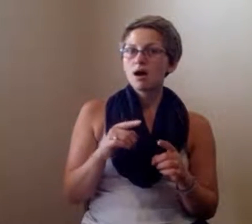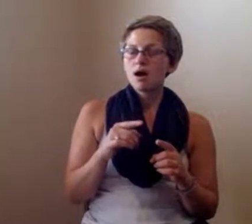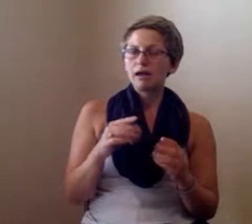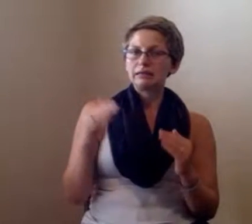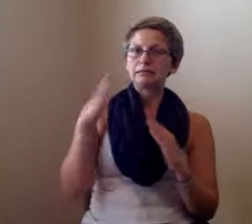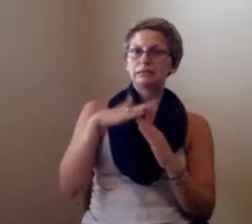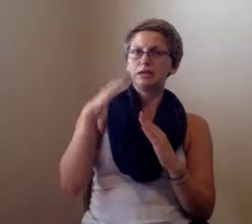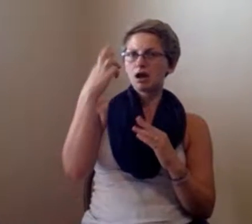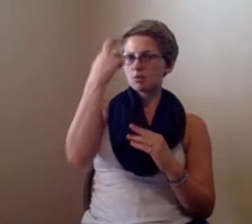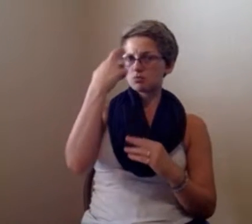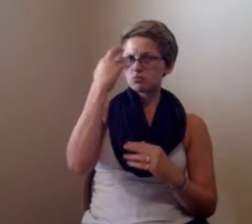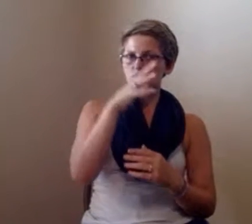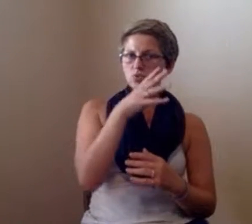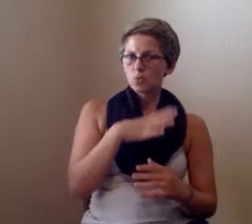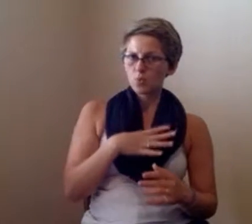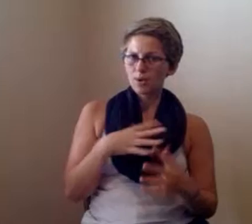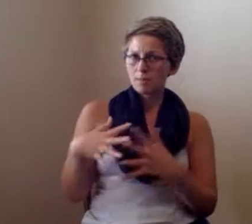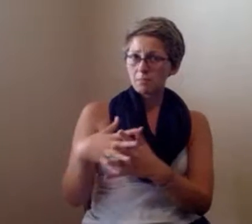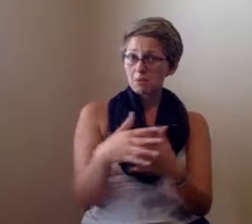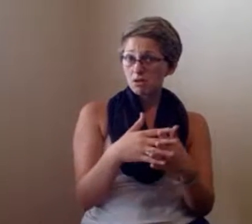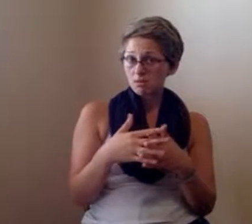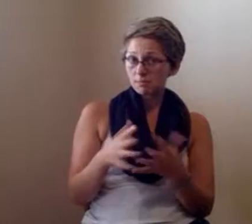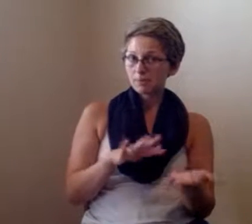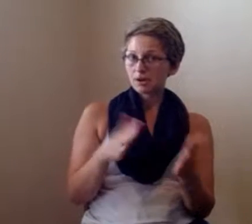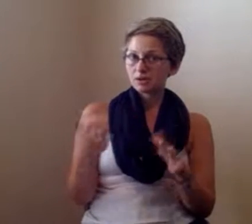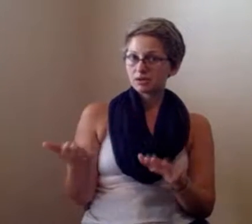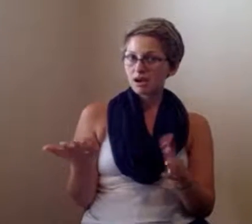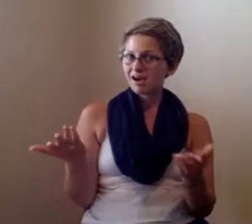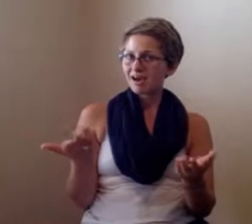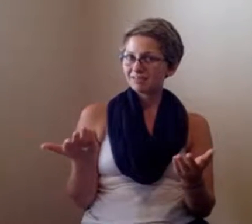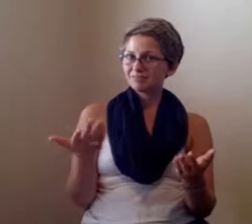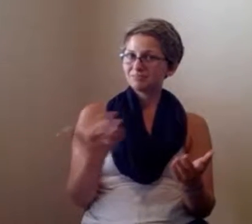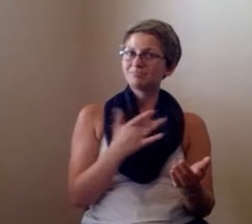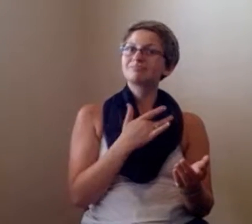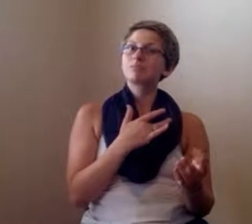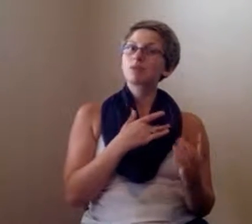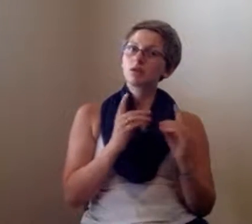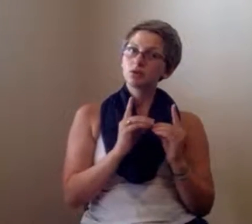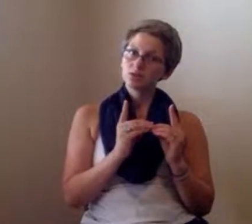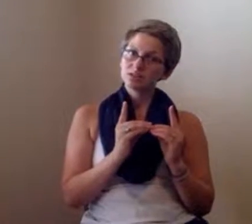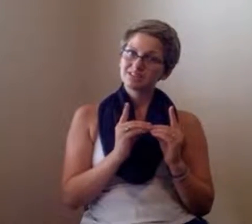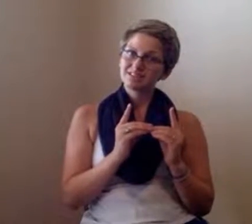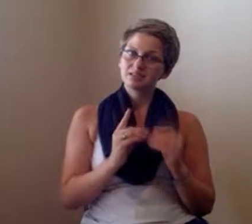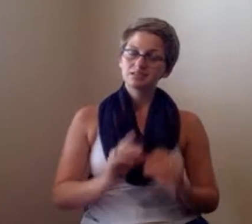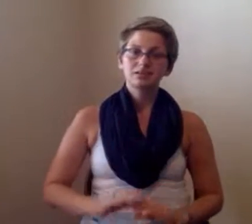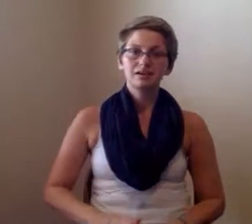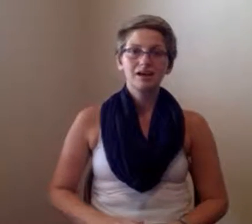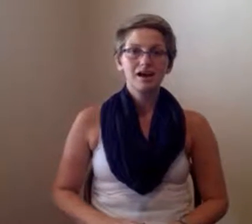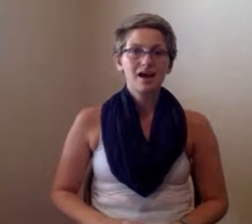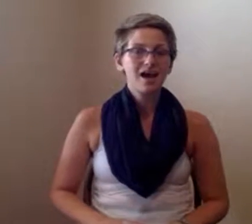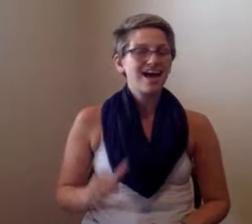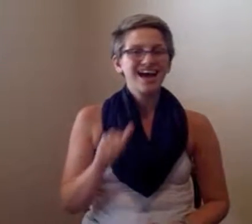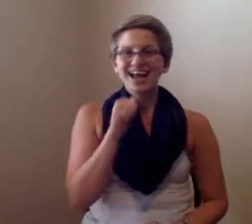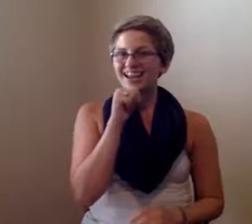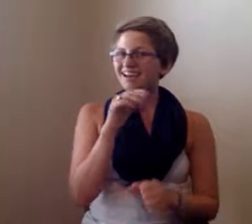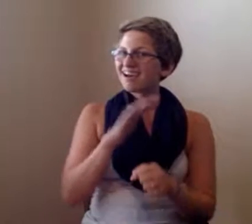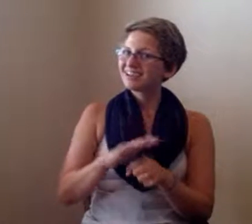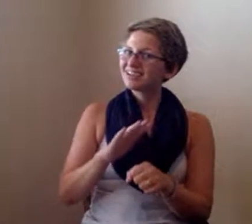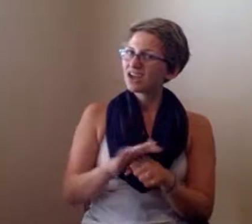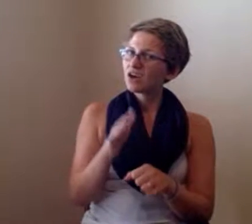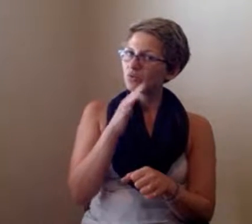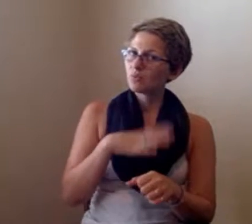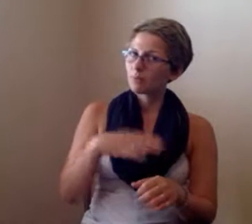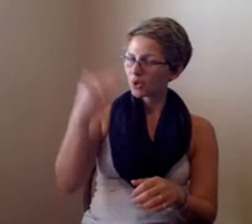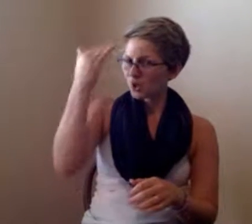of American women. And we don't do a good job of marketing it yet. We're trying to get the word out there. You might